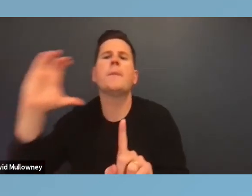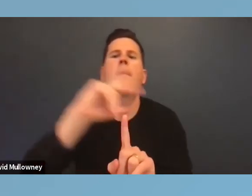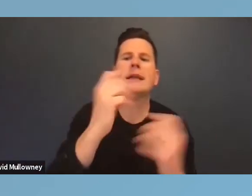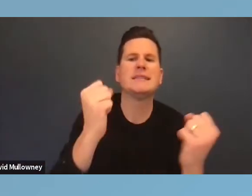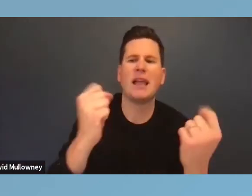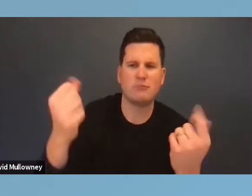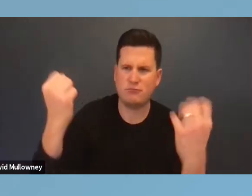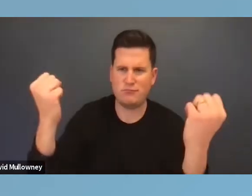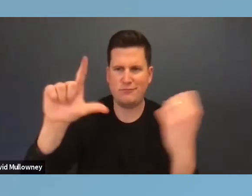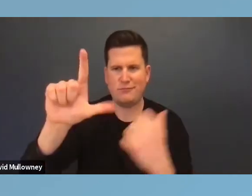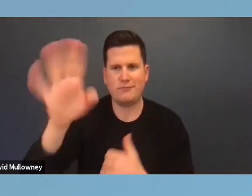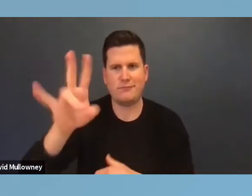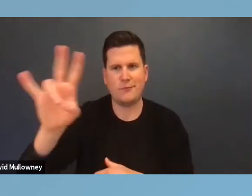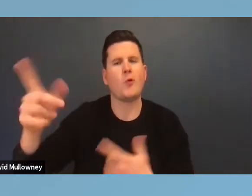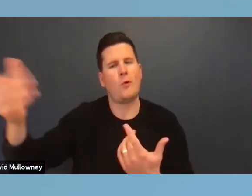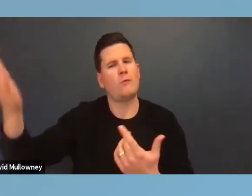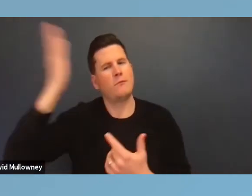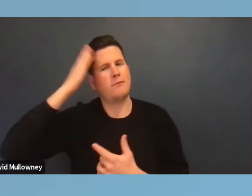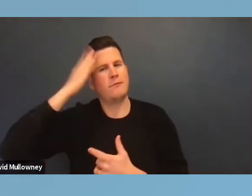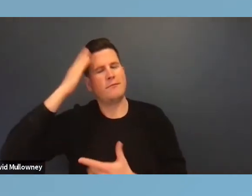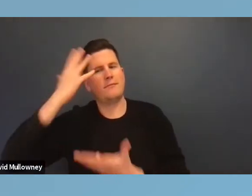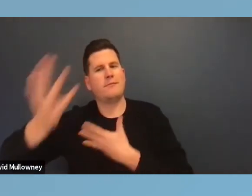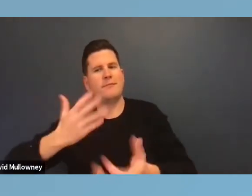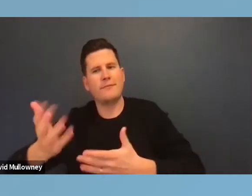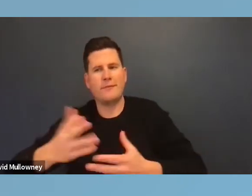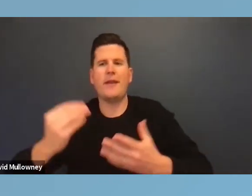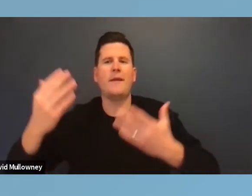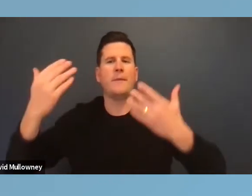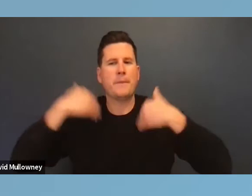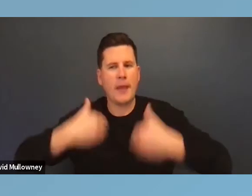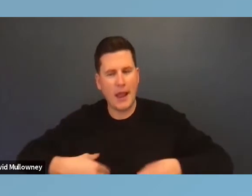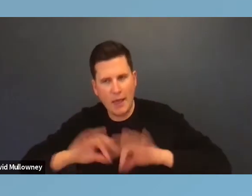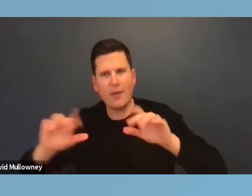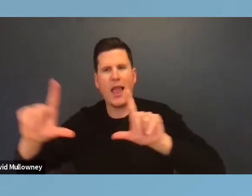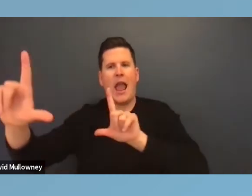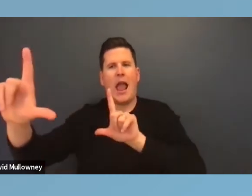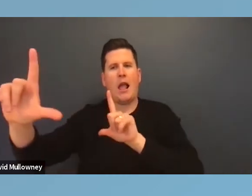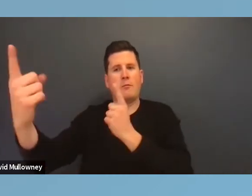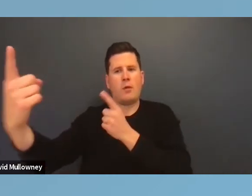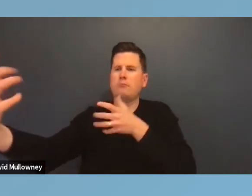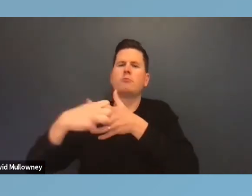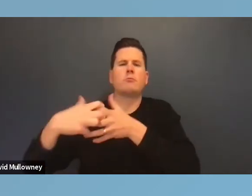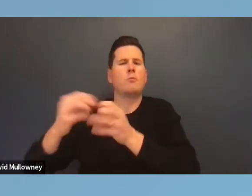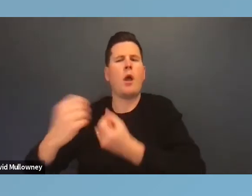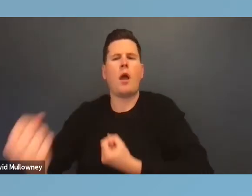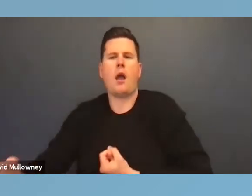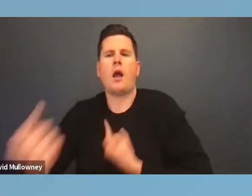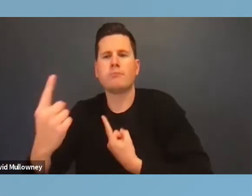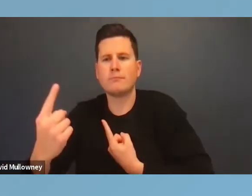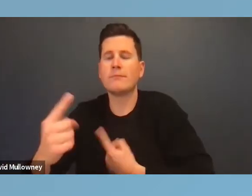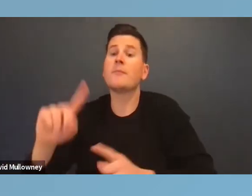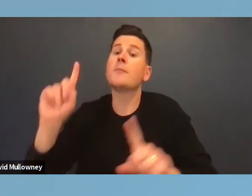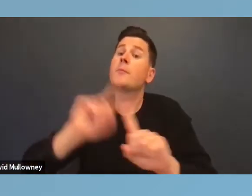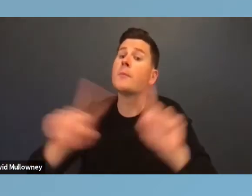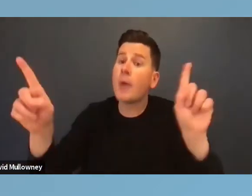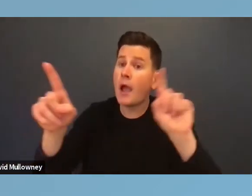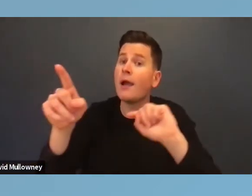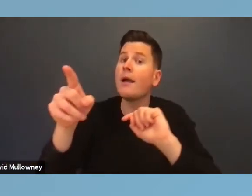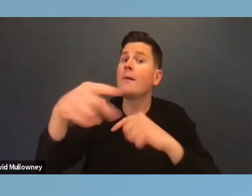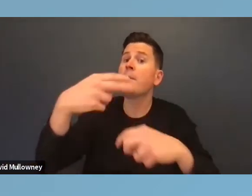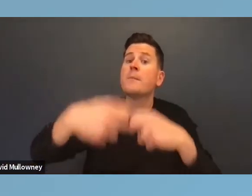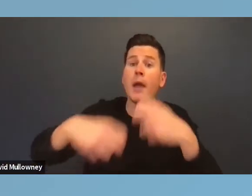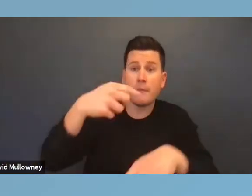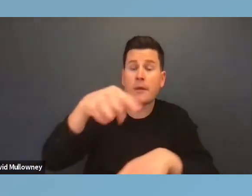or two and then going back to signing. They know and understand the culture and the language, and there